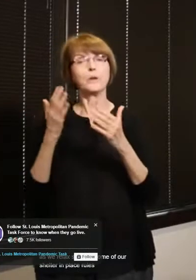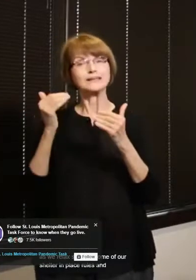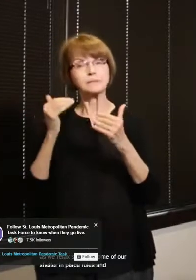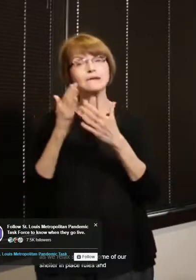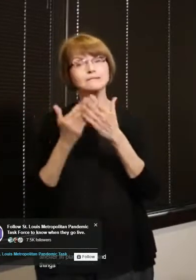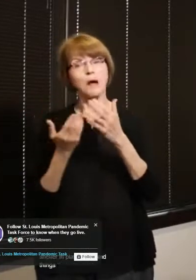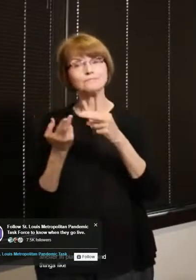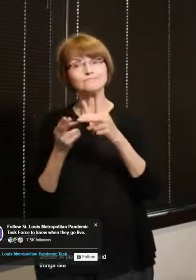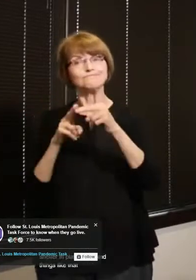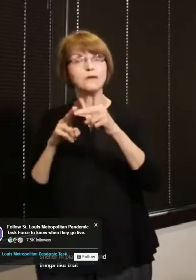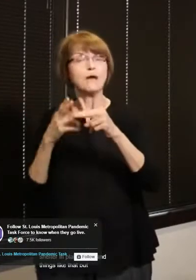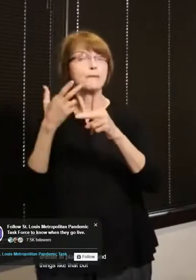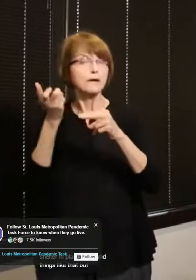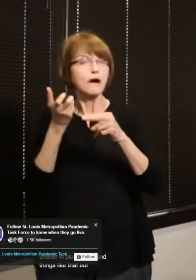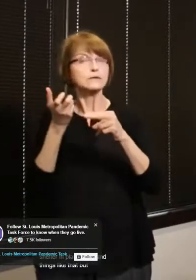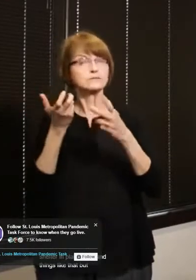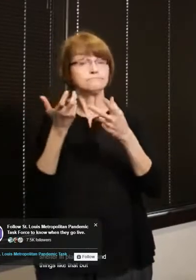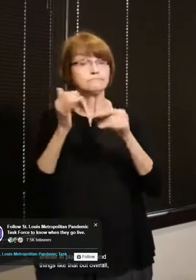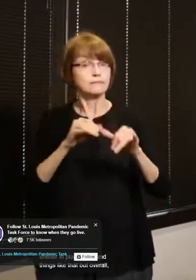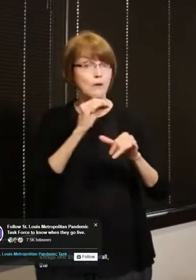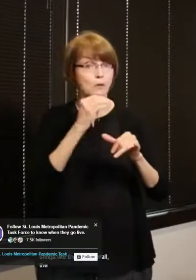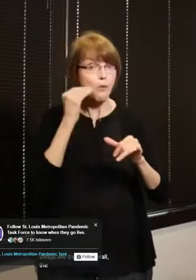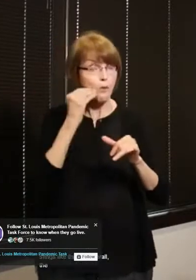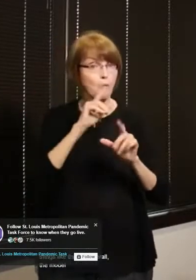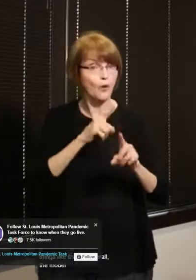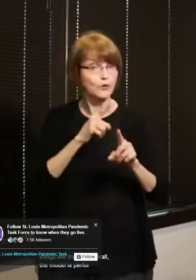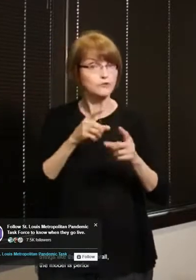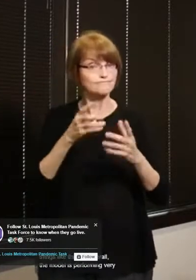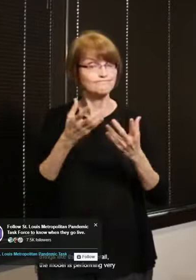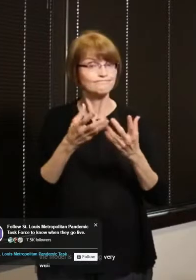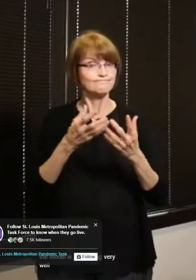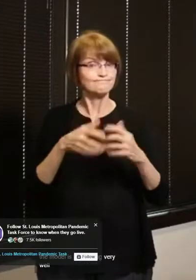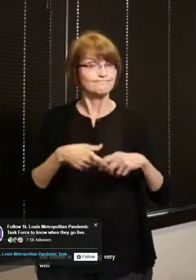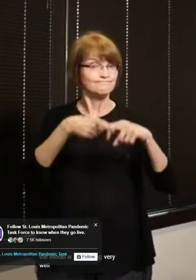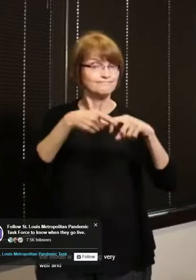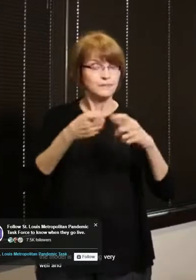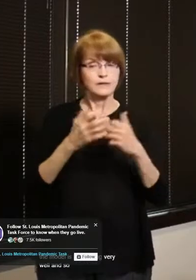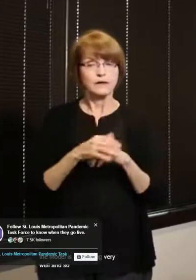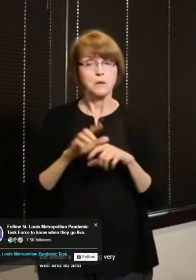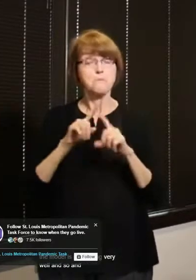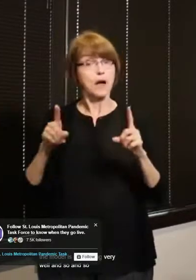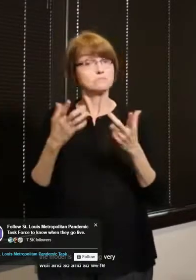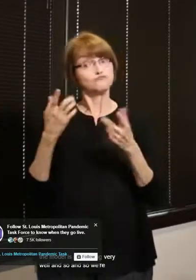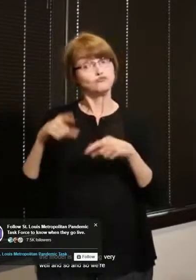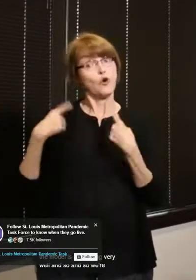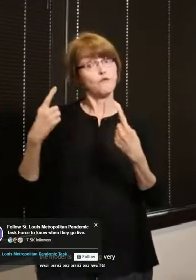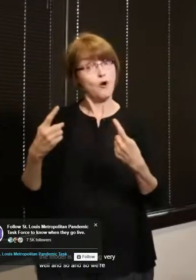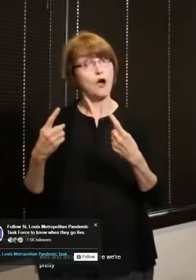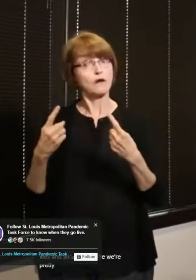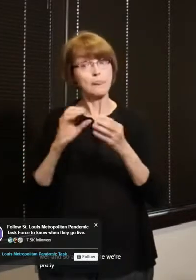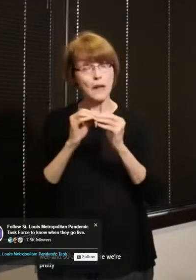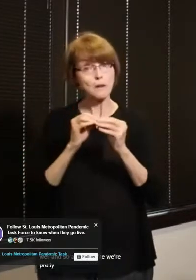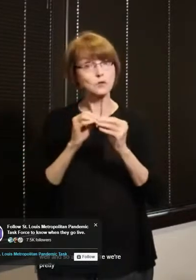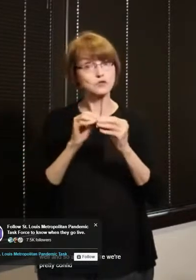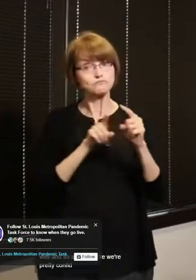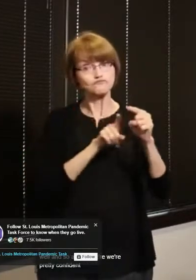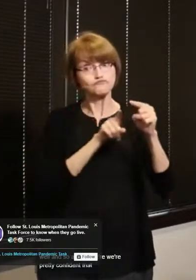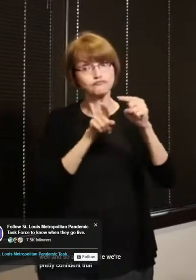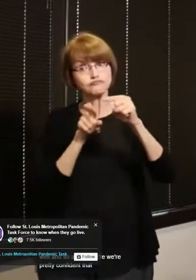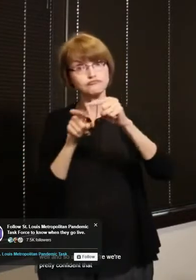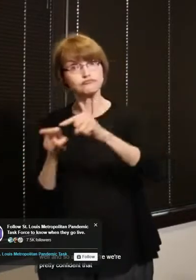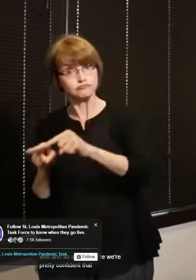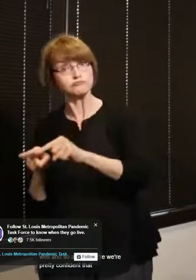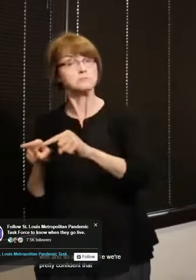things like that. But overall, the model is performing very well. And so we're pretty confident that